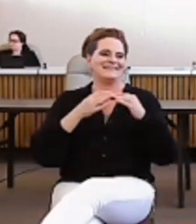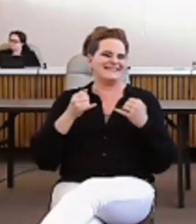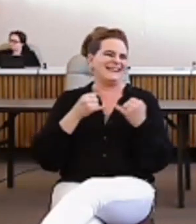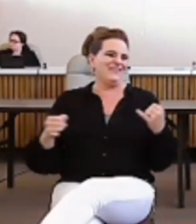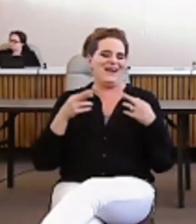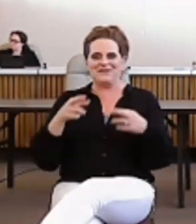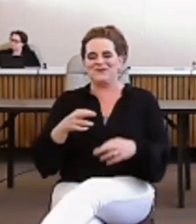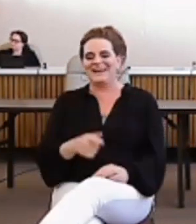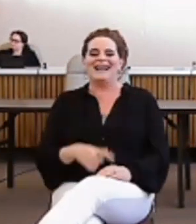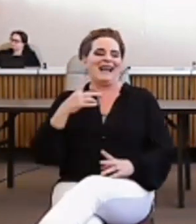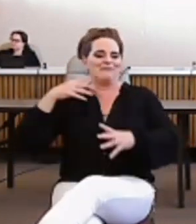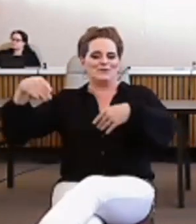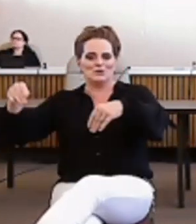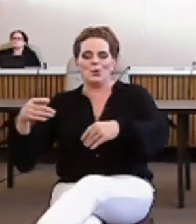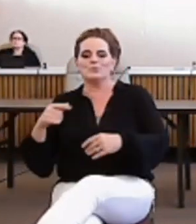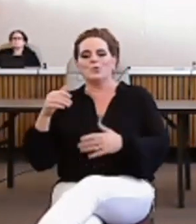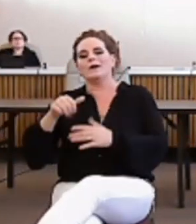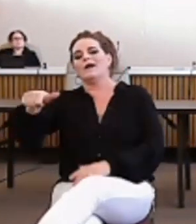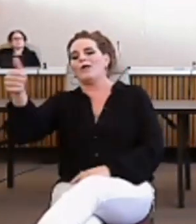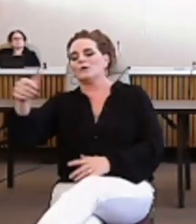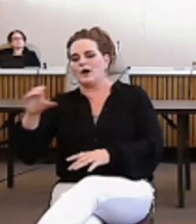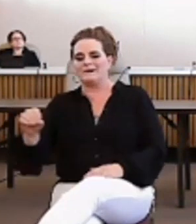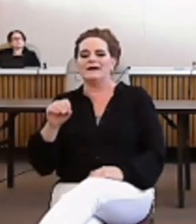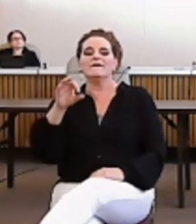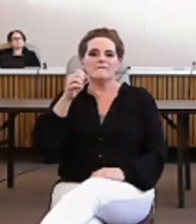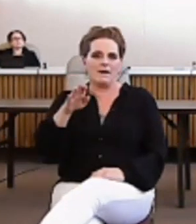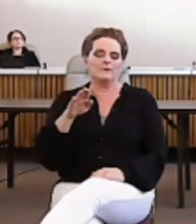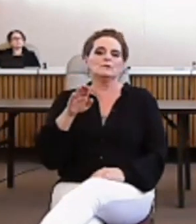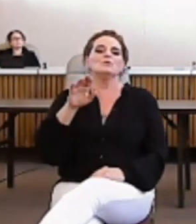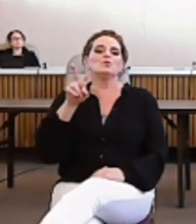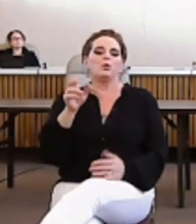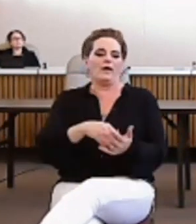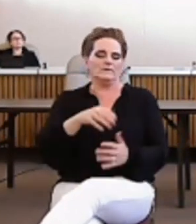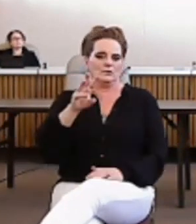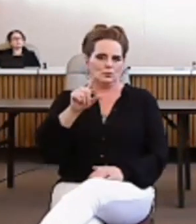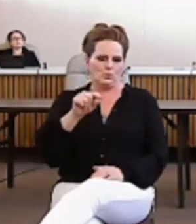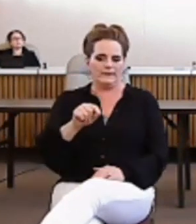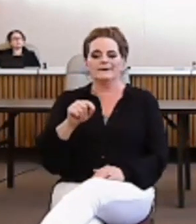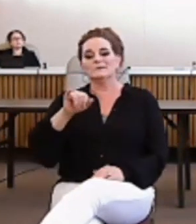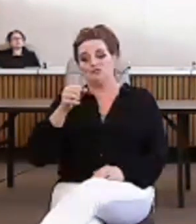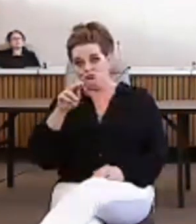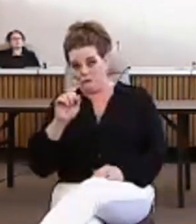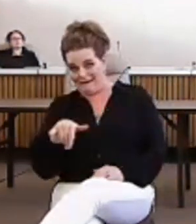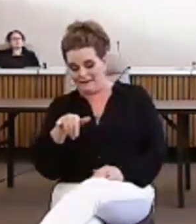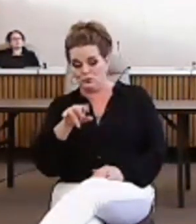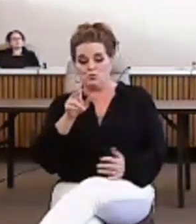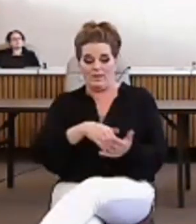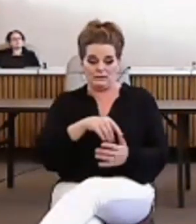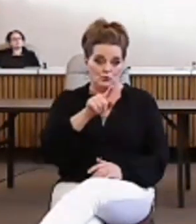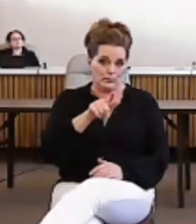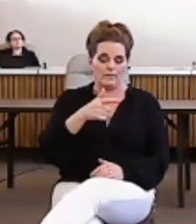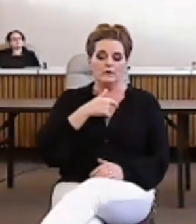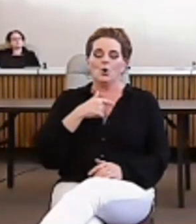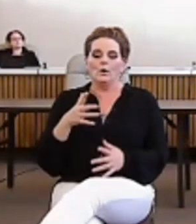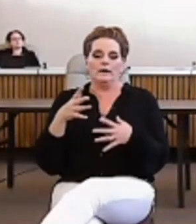to New Motion in February of 2020. In July of 2021, New Motion acquired